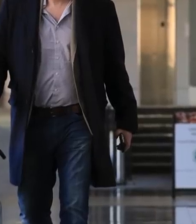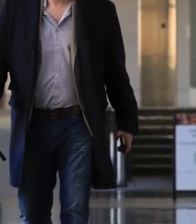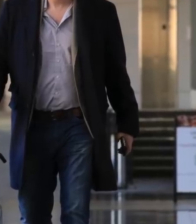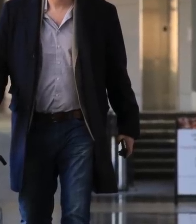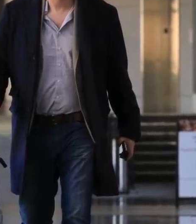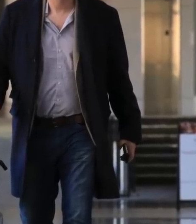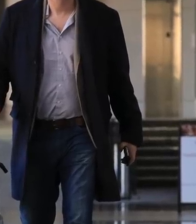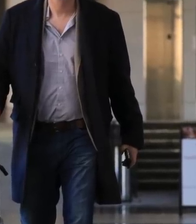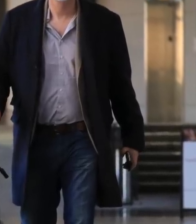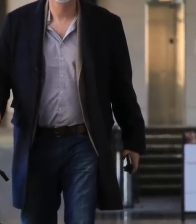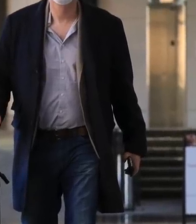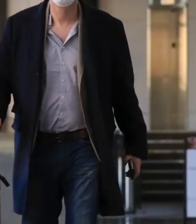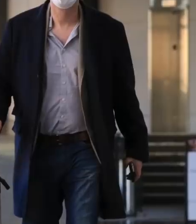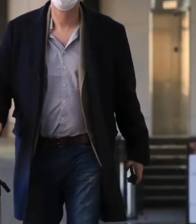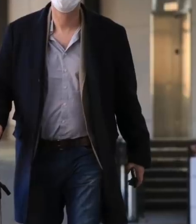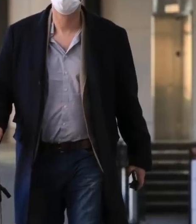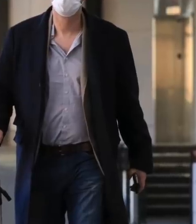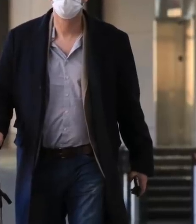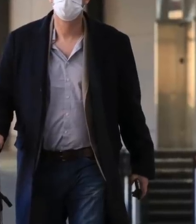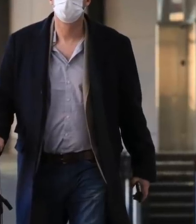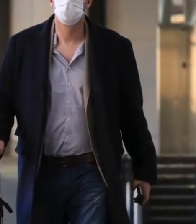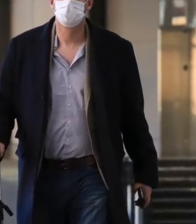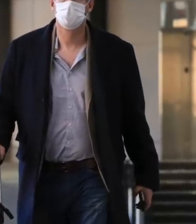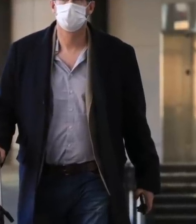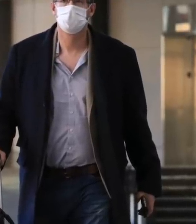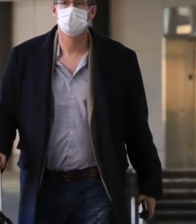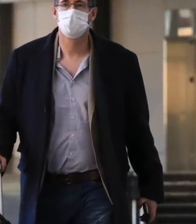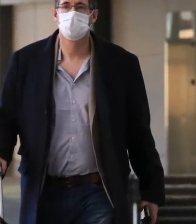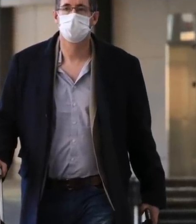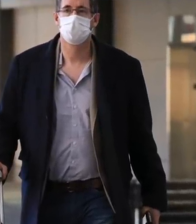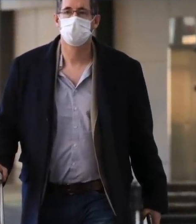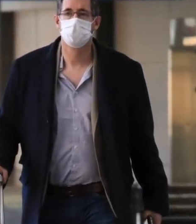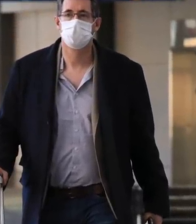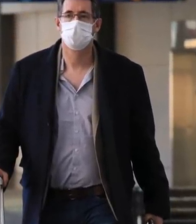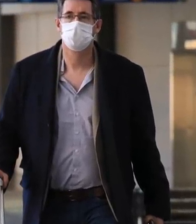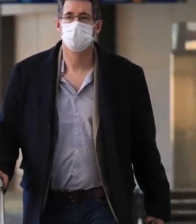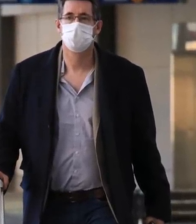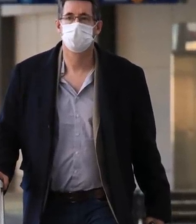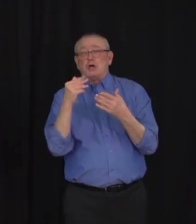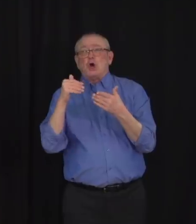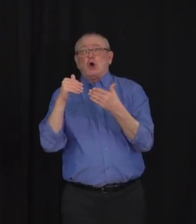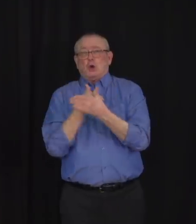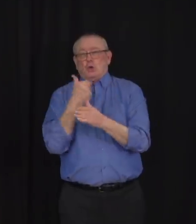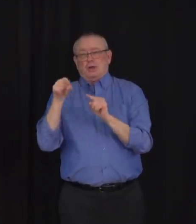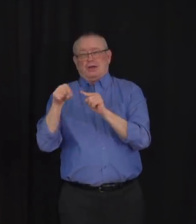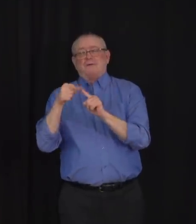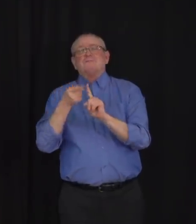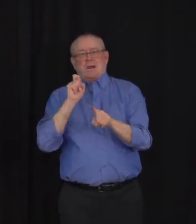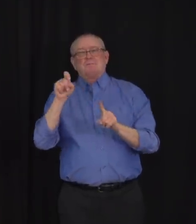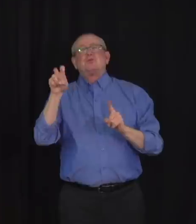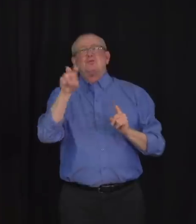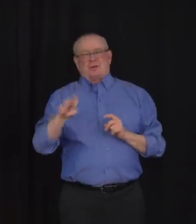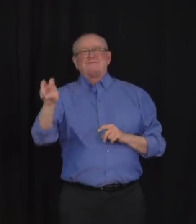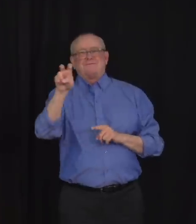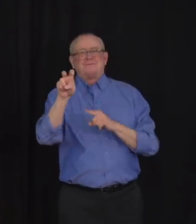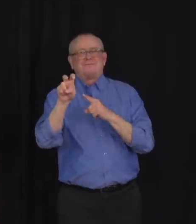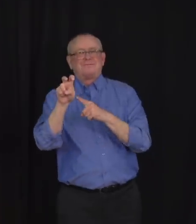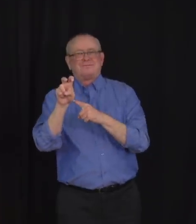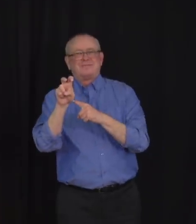are travel-related, have been identified as having potentially exposed 2 additional schools in the Calgary